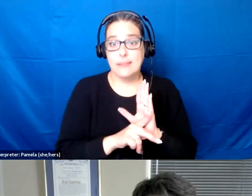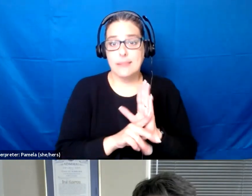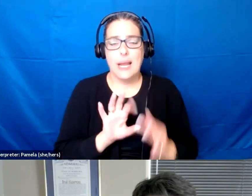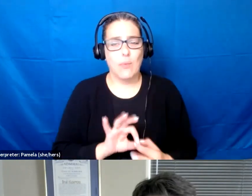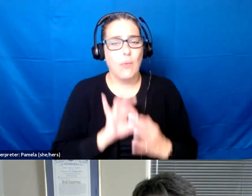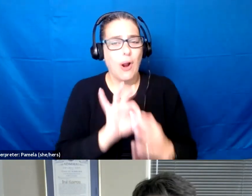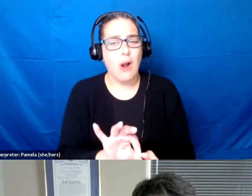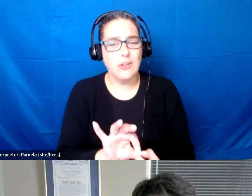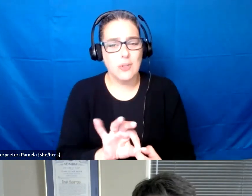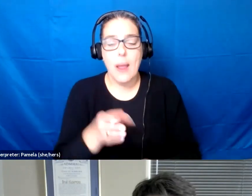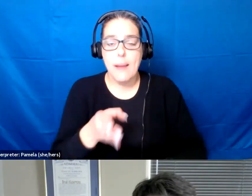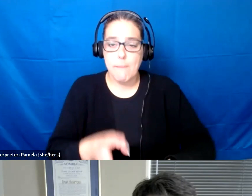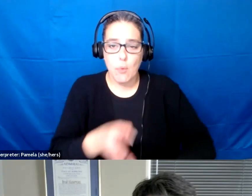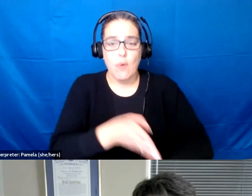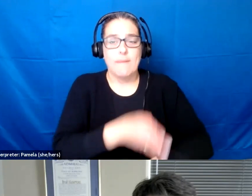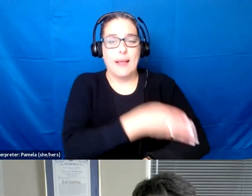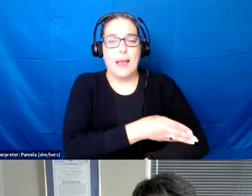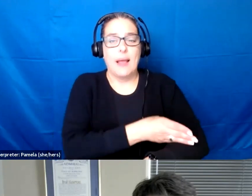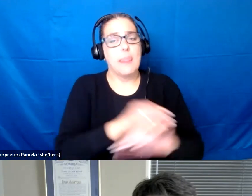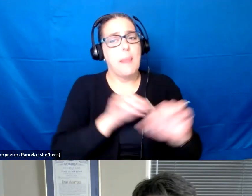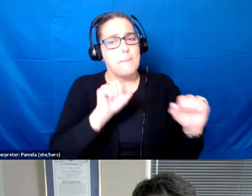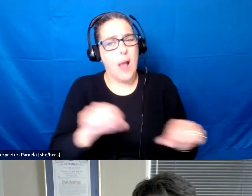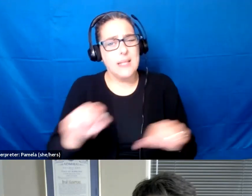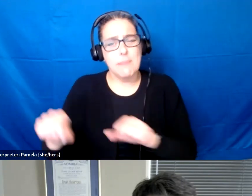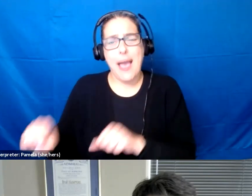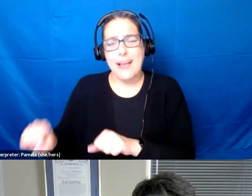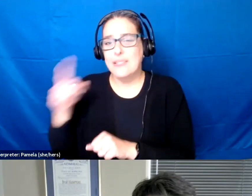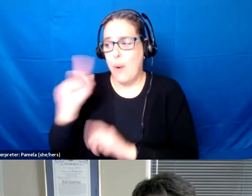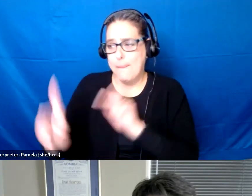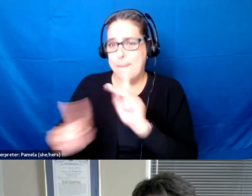regards improving the prospects for individuals with